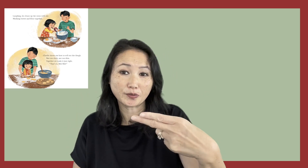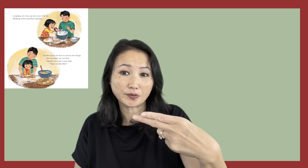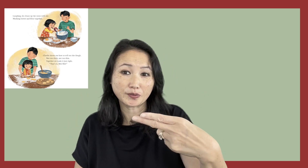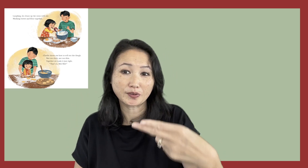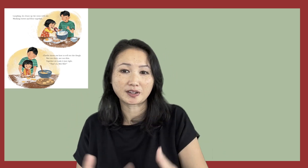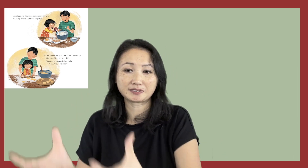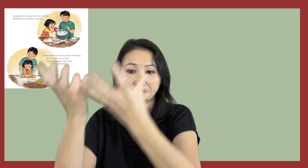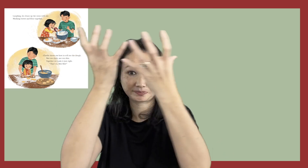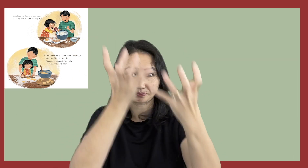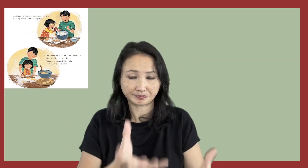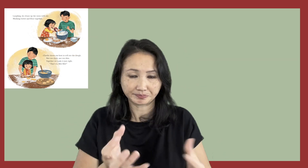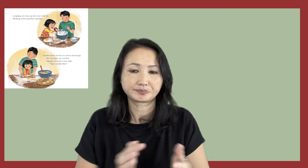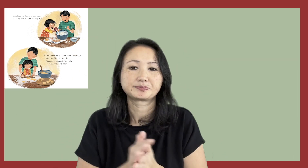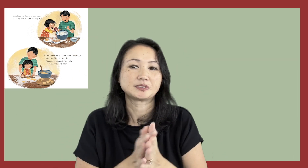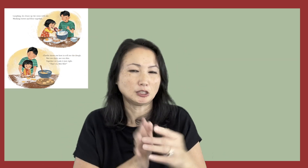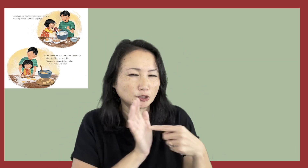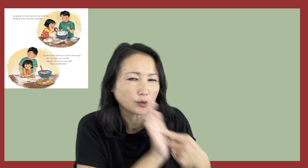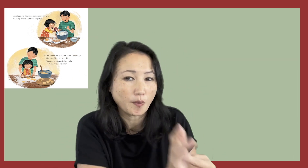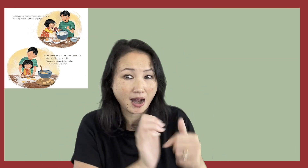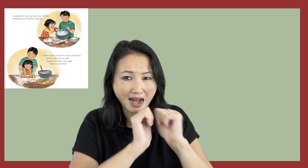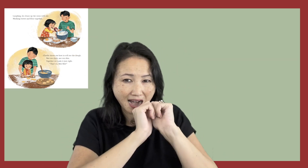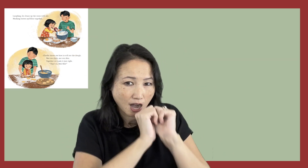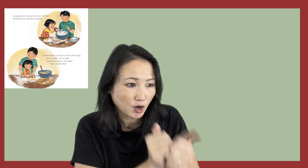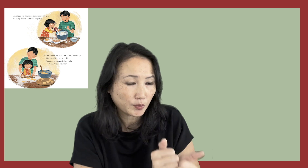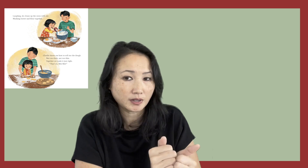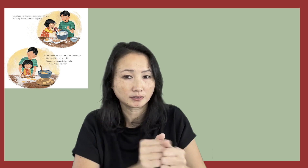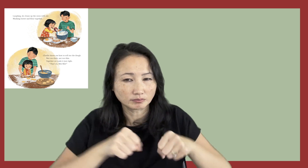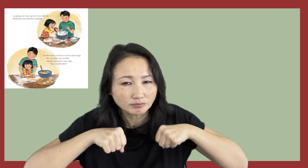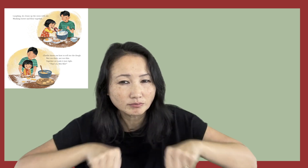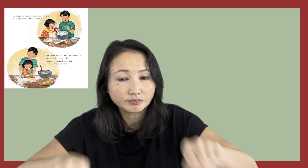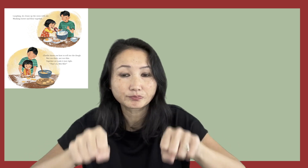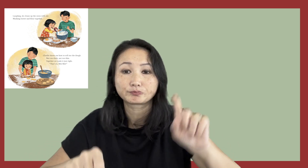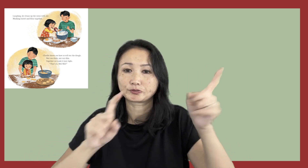Charlie shows me how to roll out the dough.